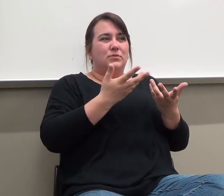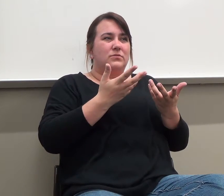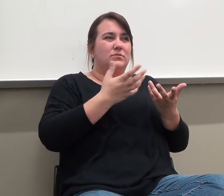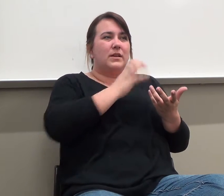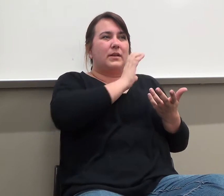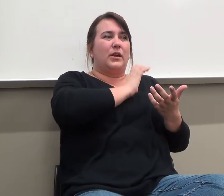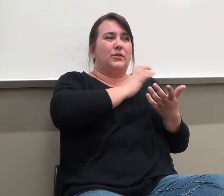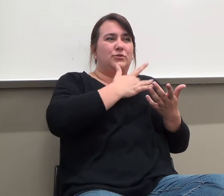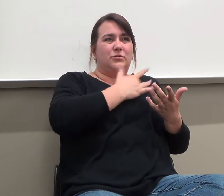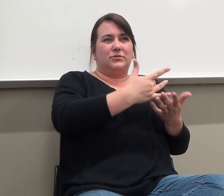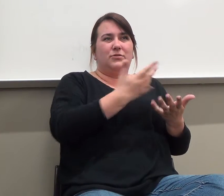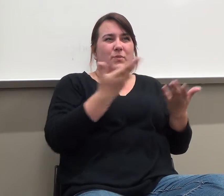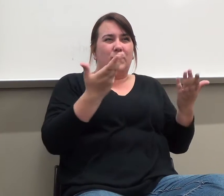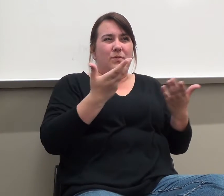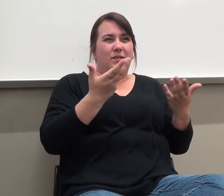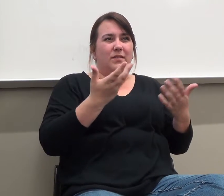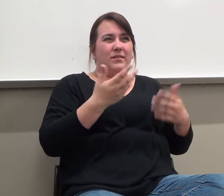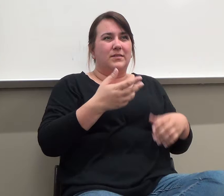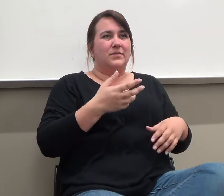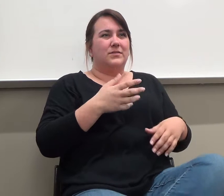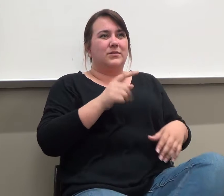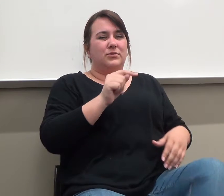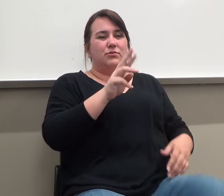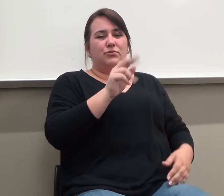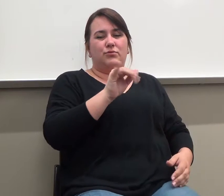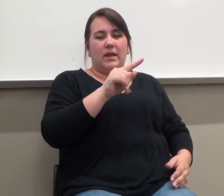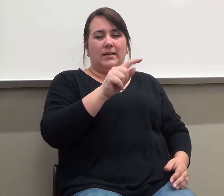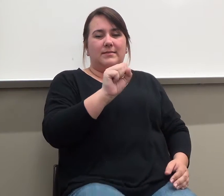there, traits and perseverance.